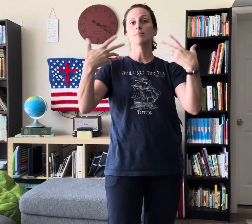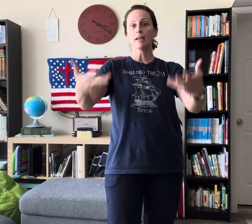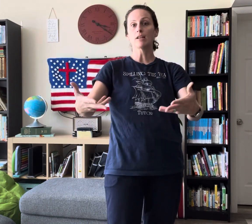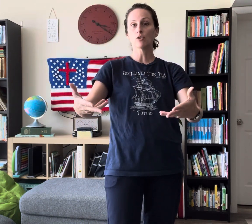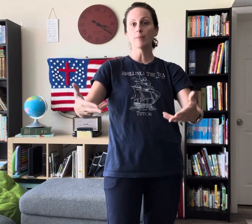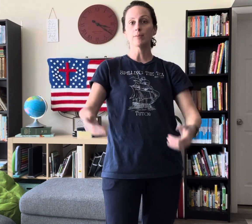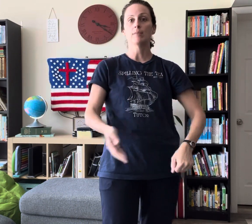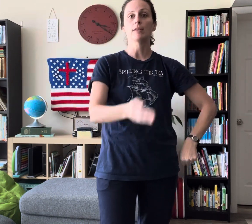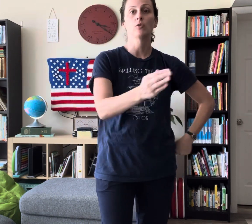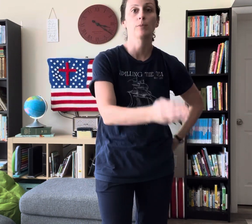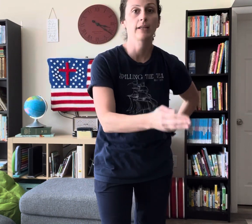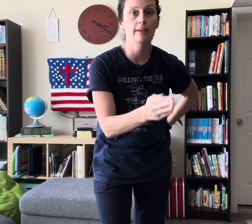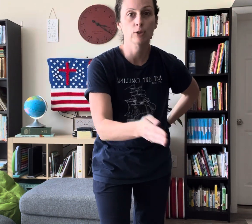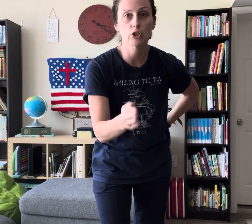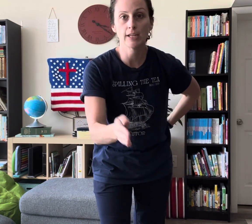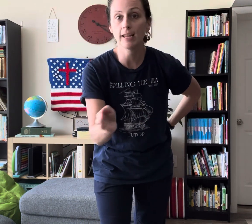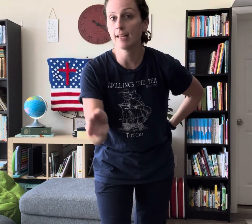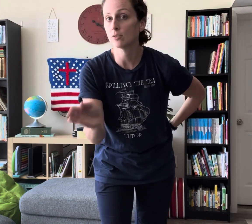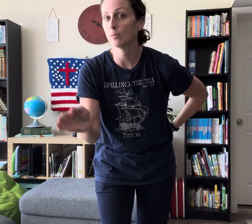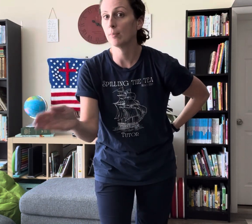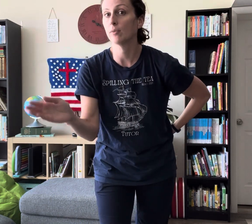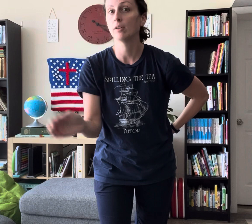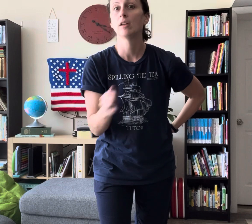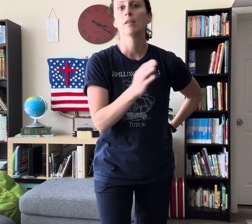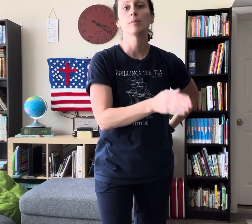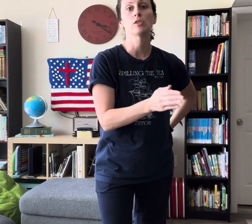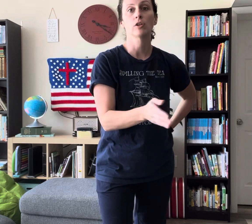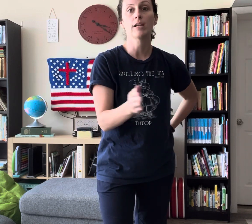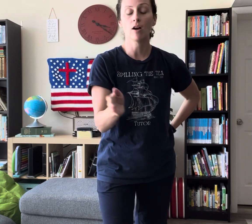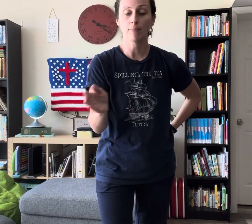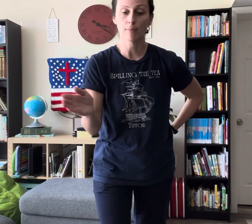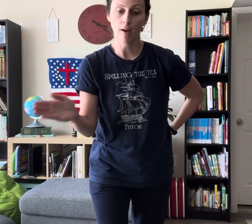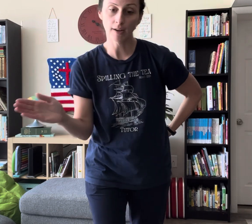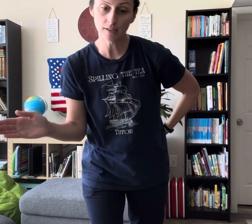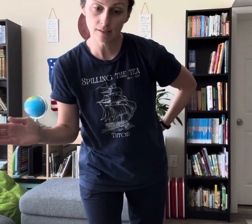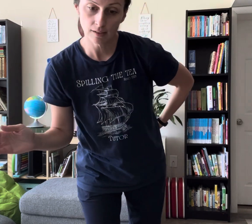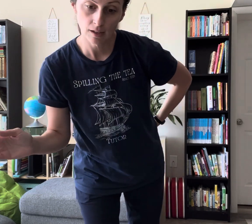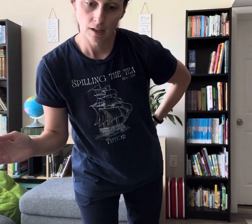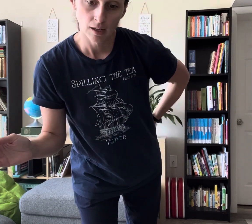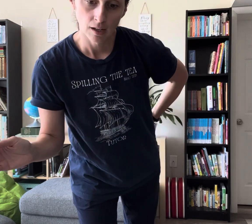an agreement with somebody. So we're pretending like we're shaking hands with people. Missouri Compromise.